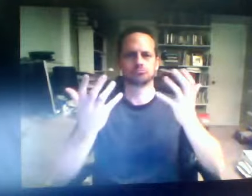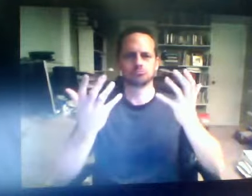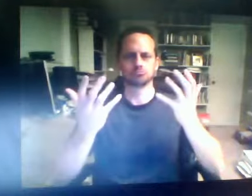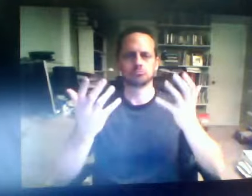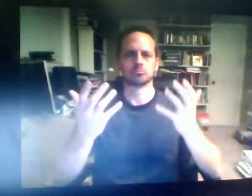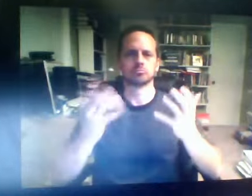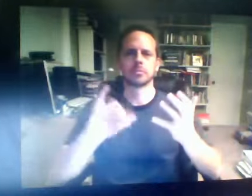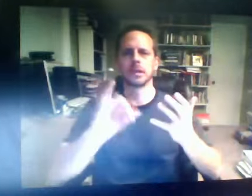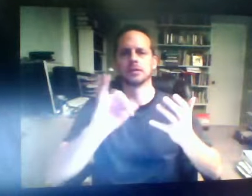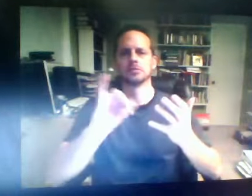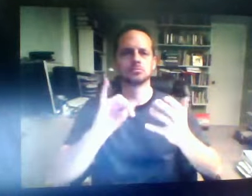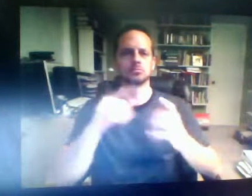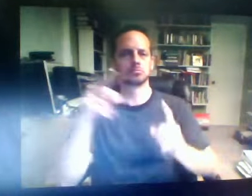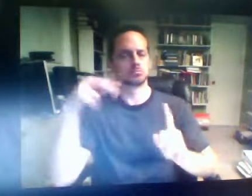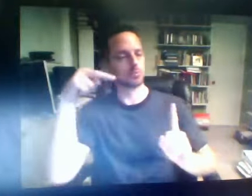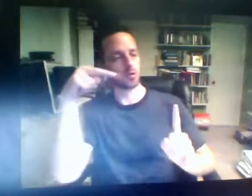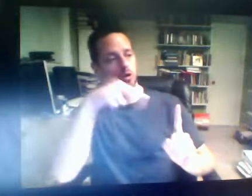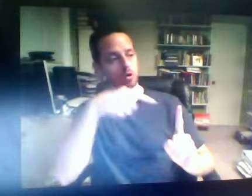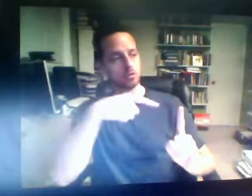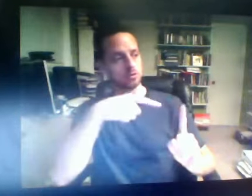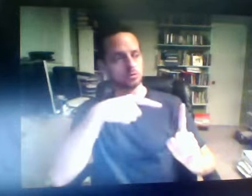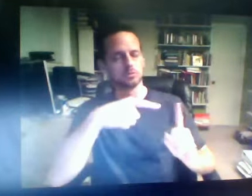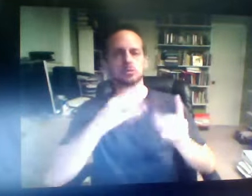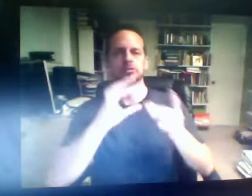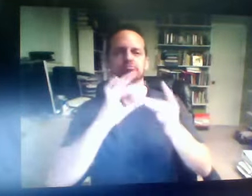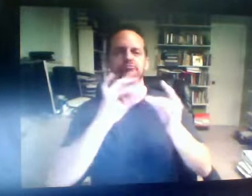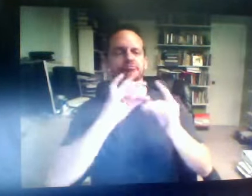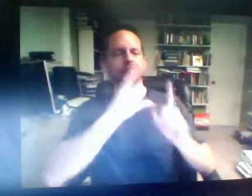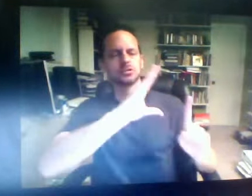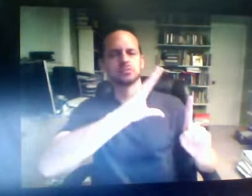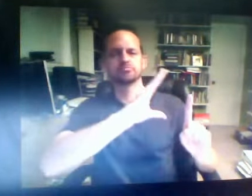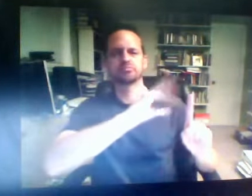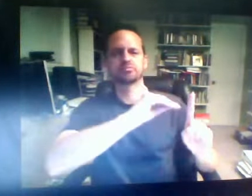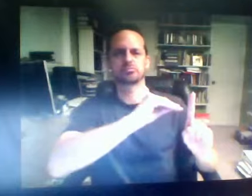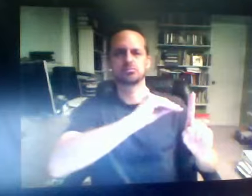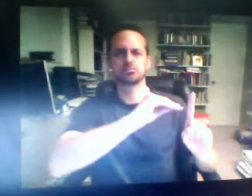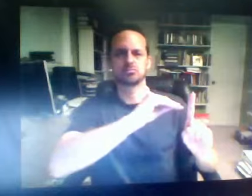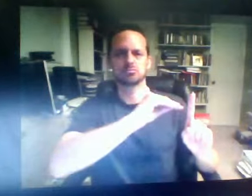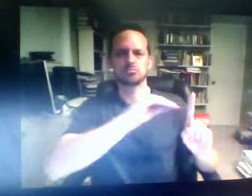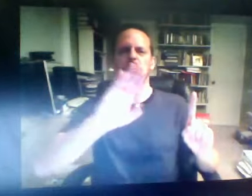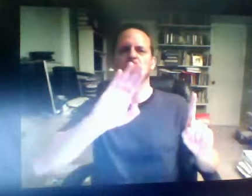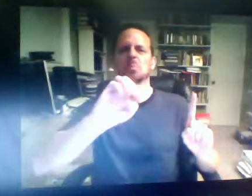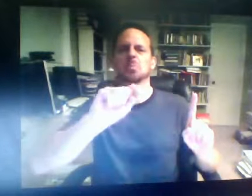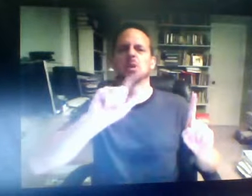communicate. It's like to the point the story closes off.